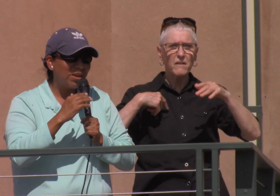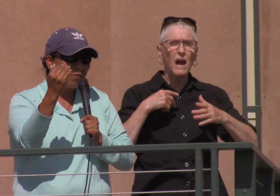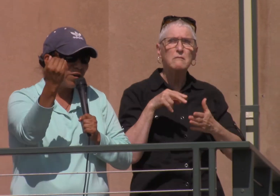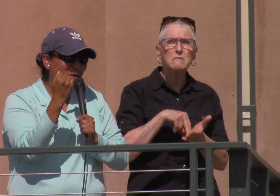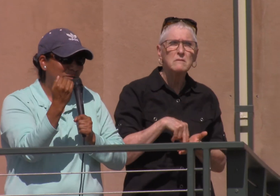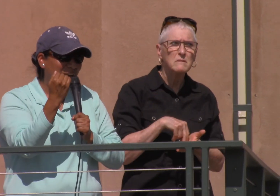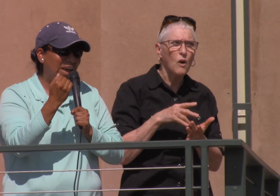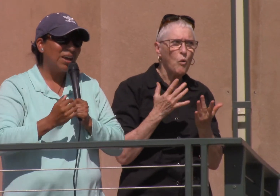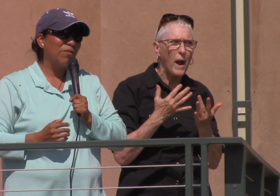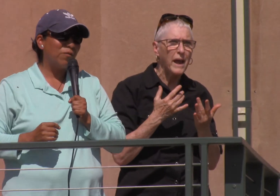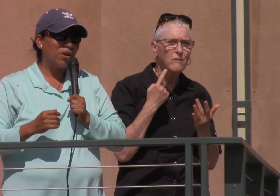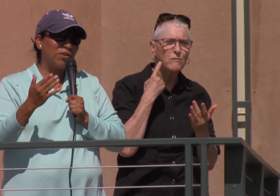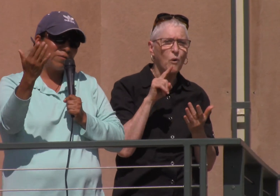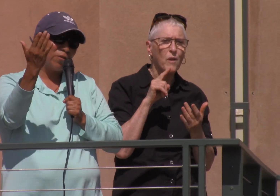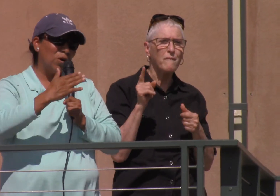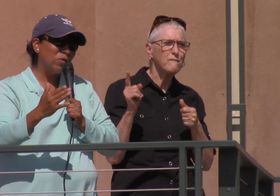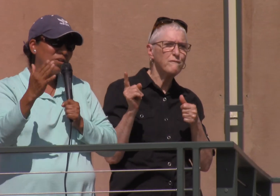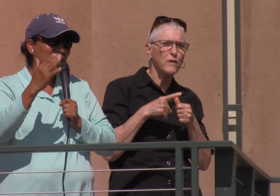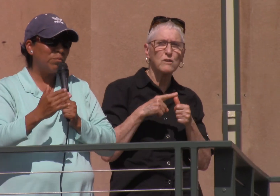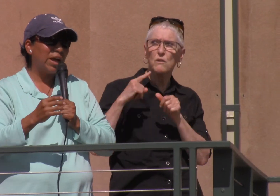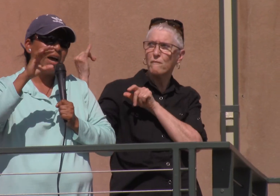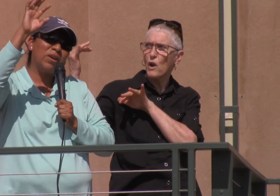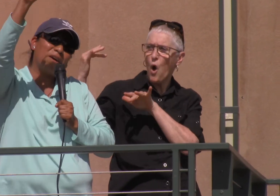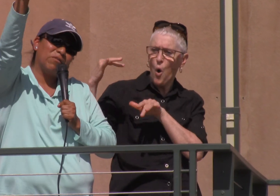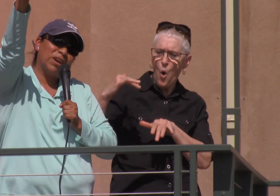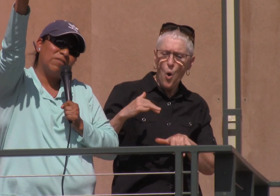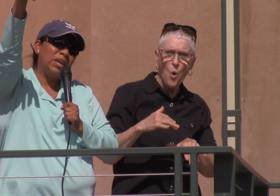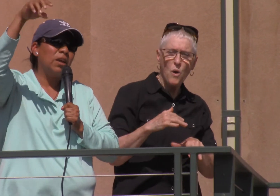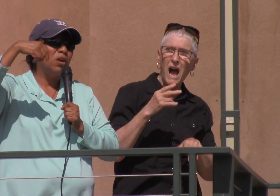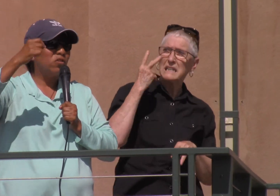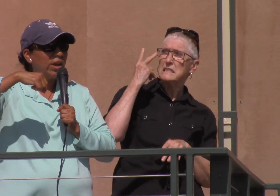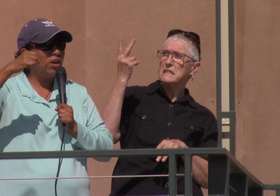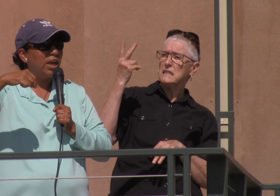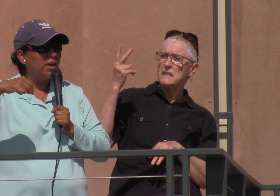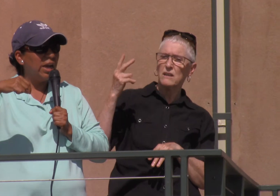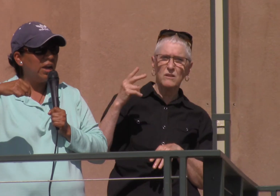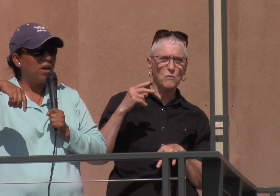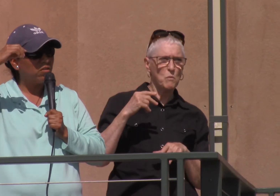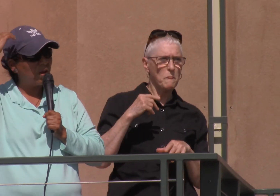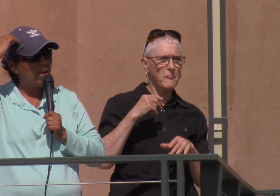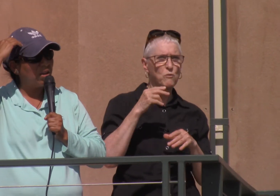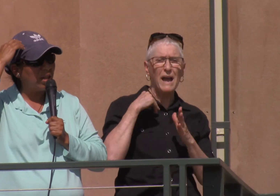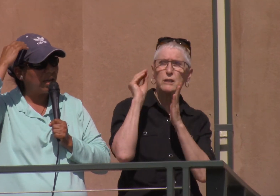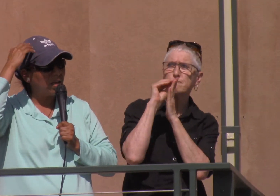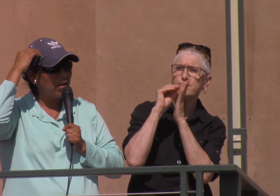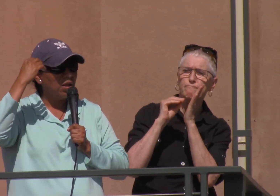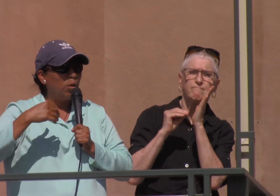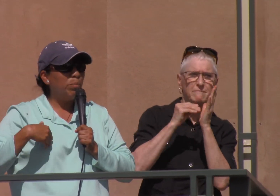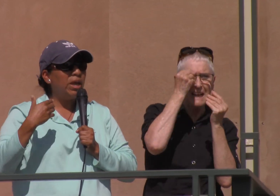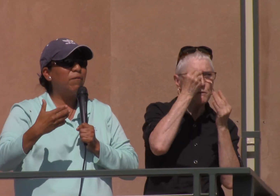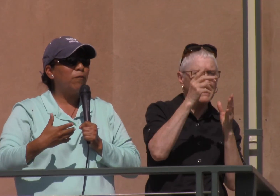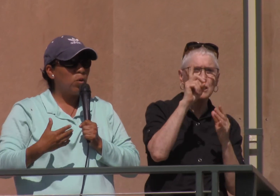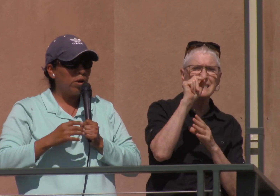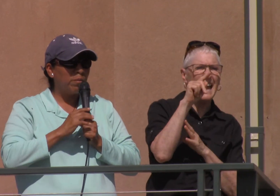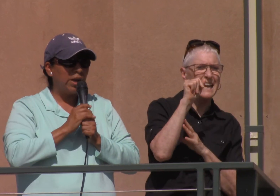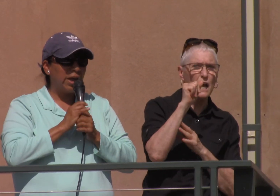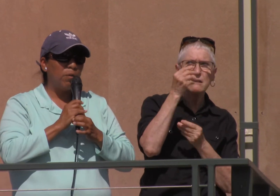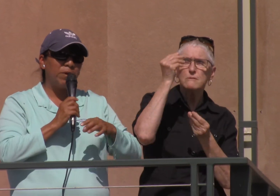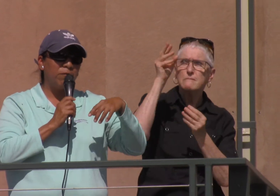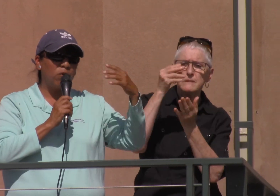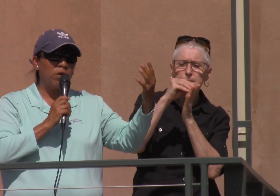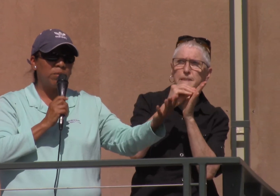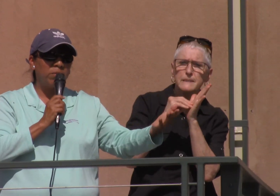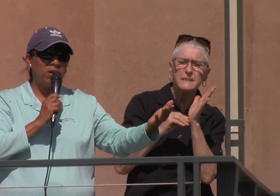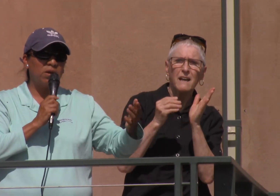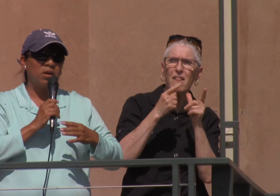for the first flows to come down after I see, so I could get data, so I could be informed and